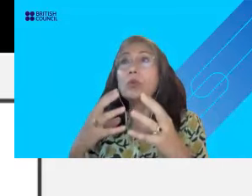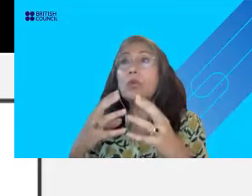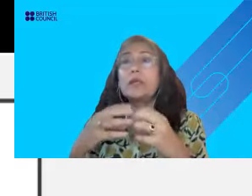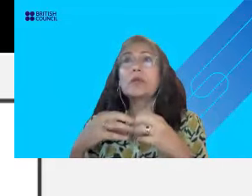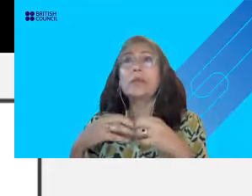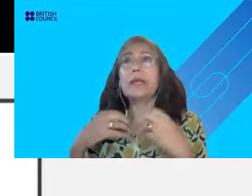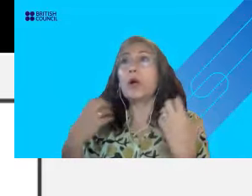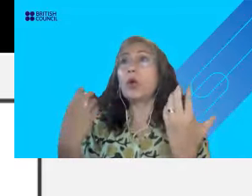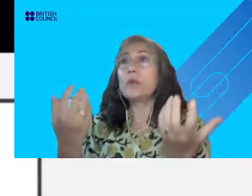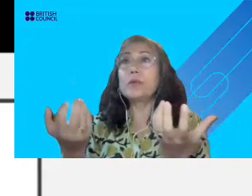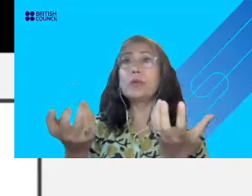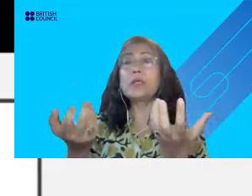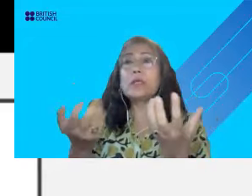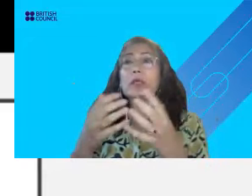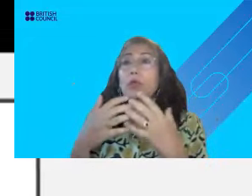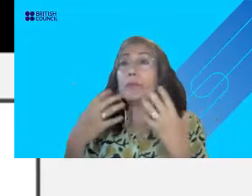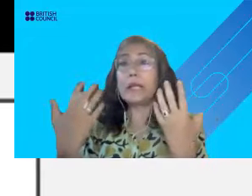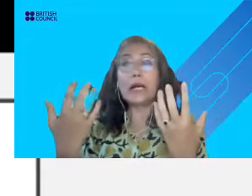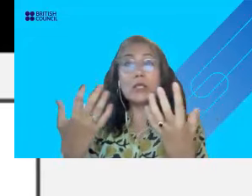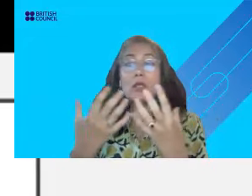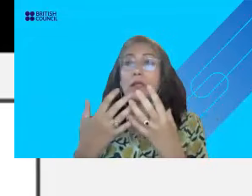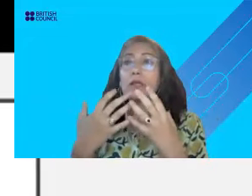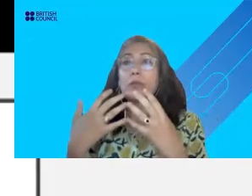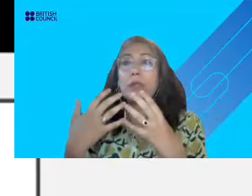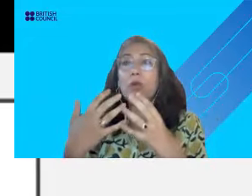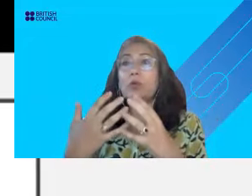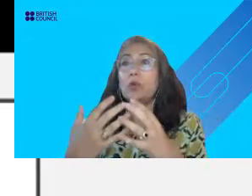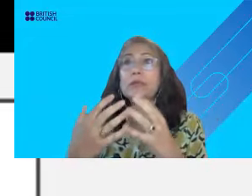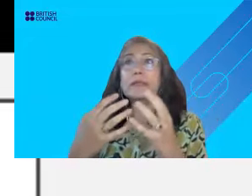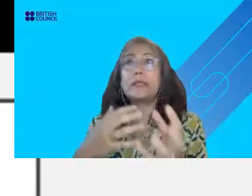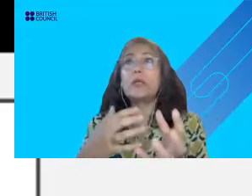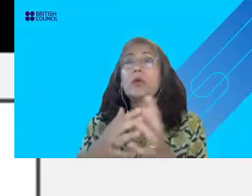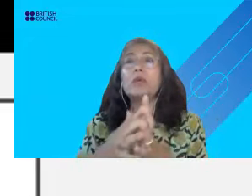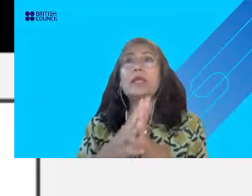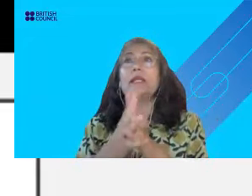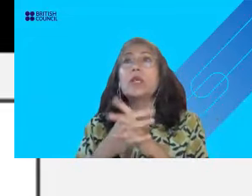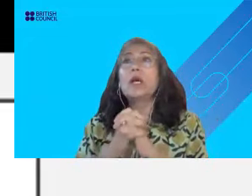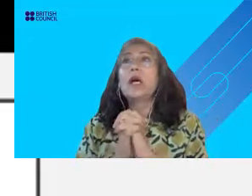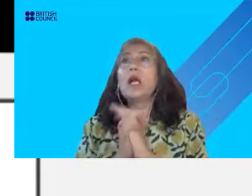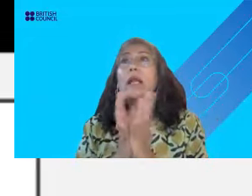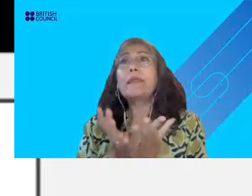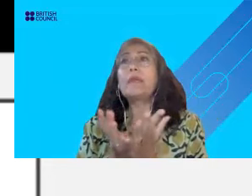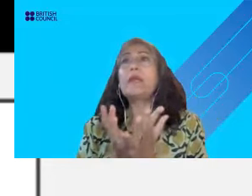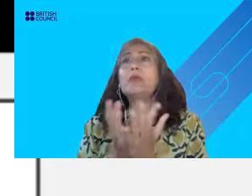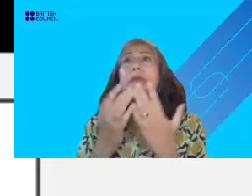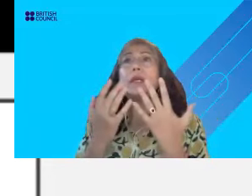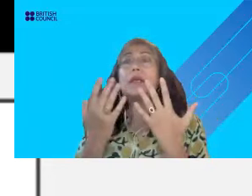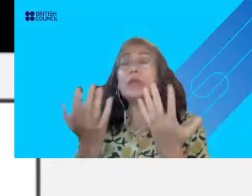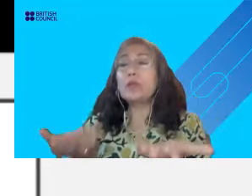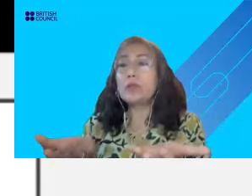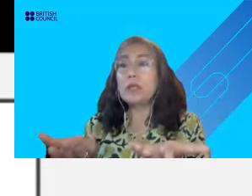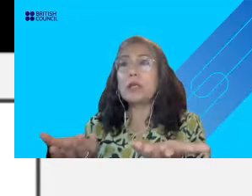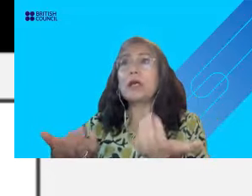the school, it could be their home community, it could be larger, it could be your whole city or your village. Let them, it could